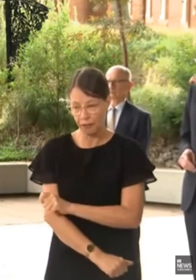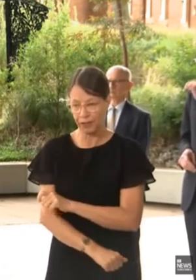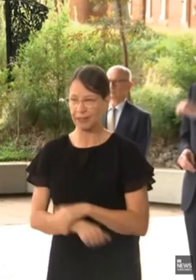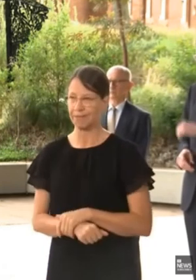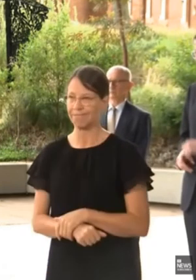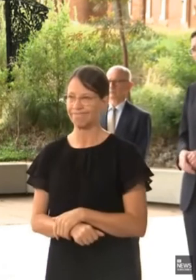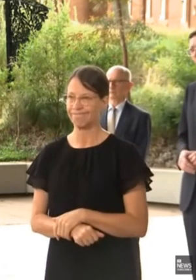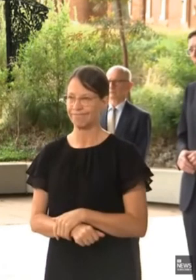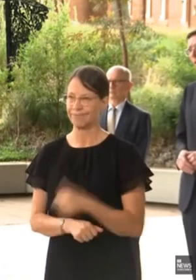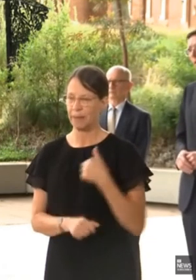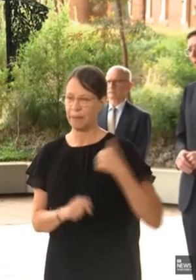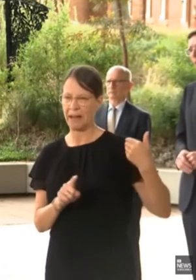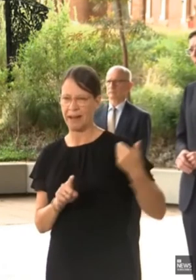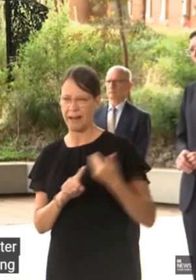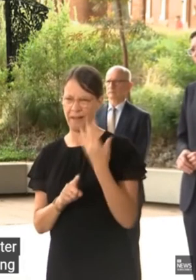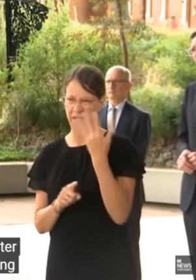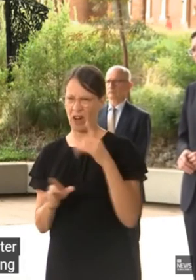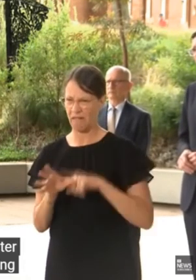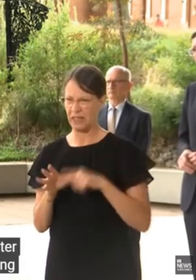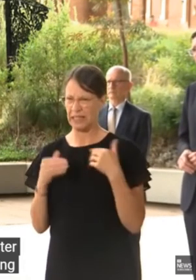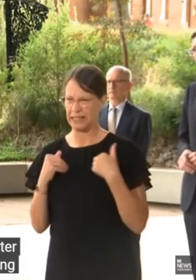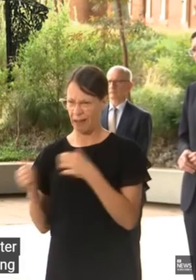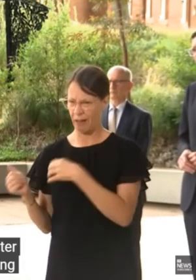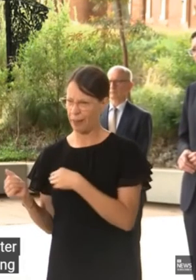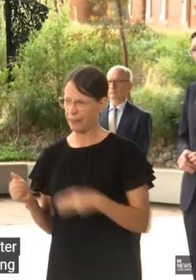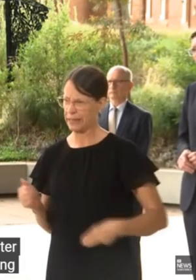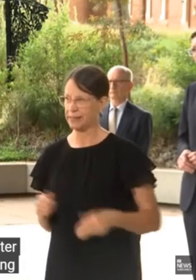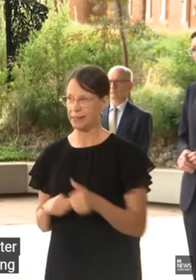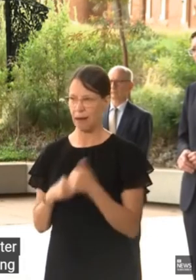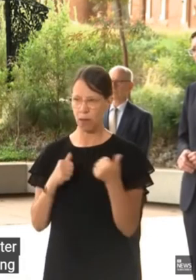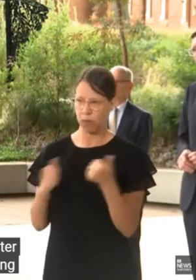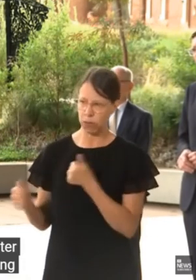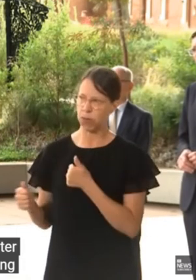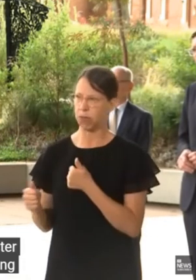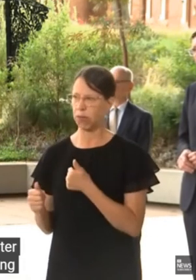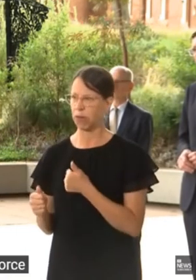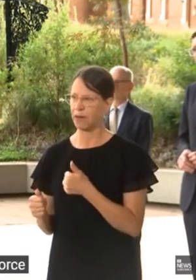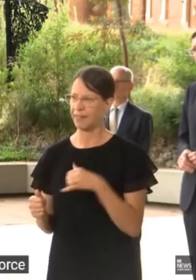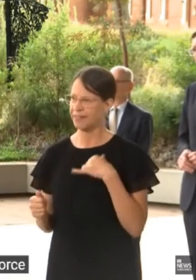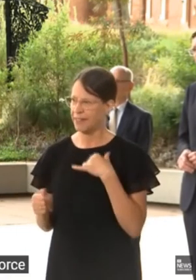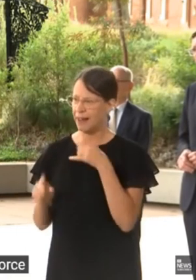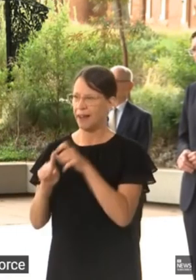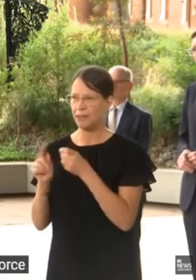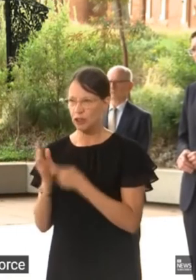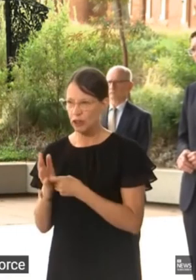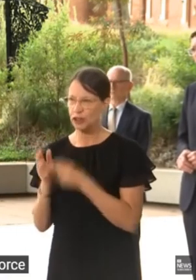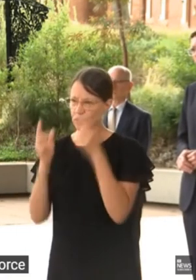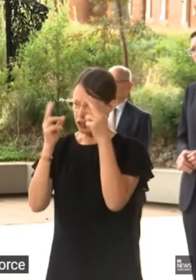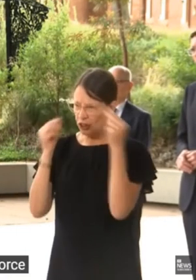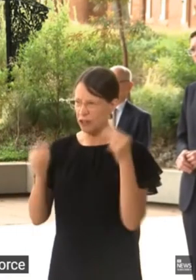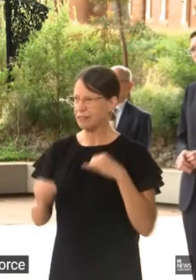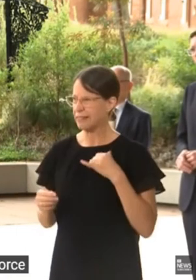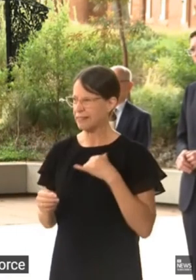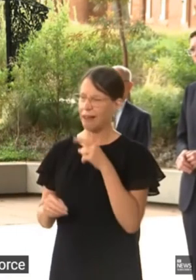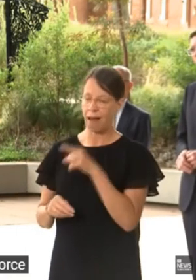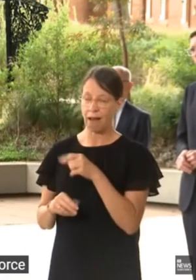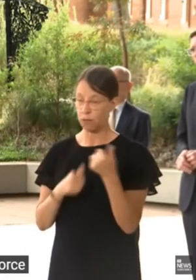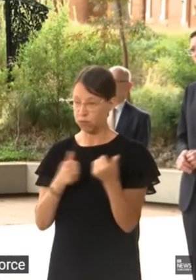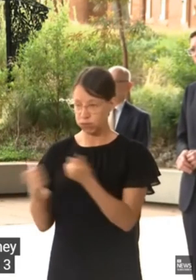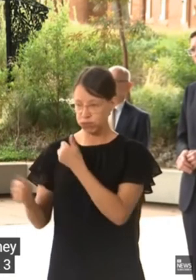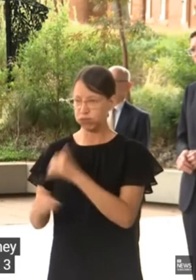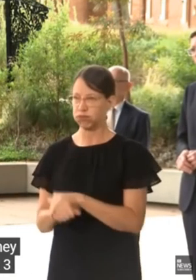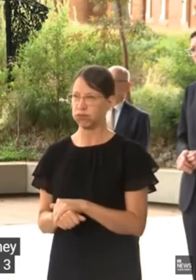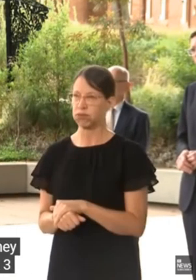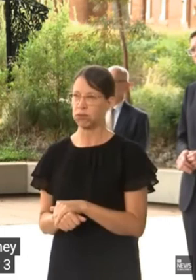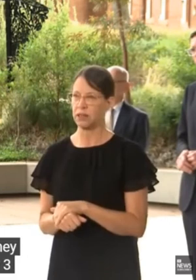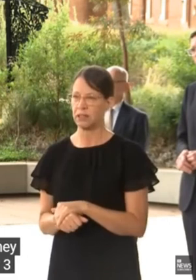we have an amazing health workforce, and they will do everything they can to bring those Category 3 and